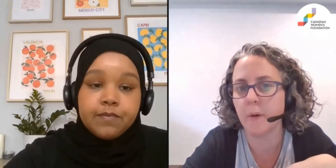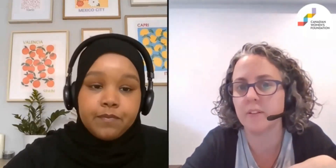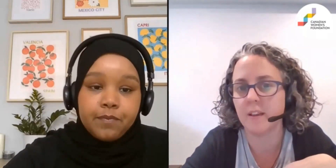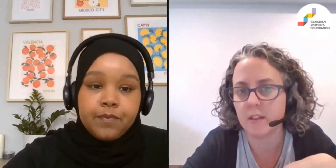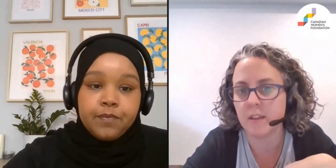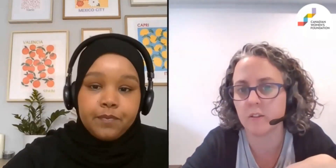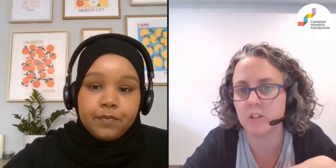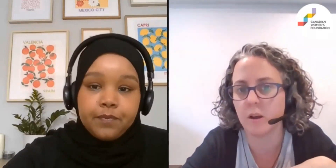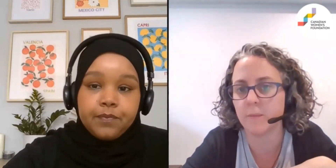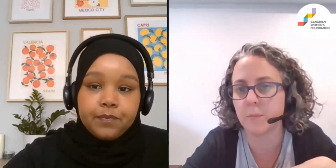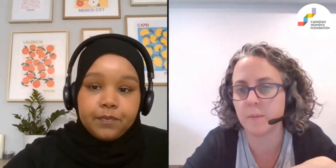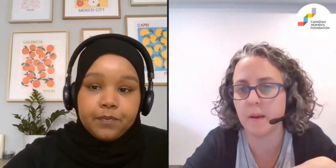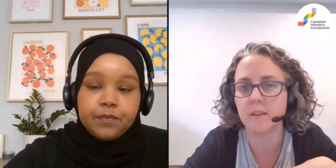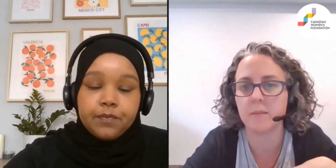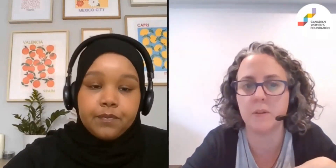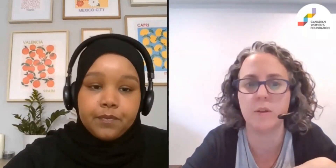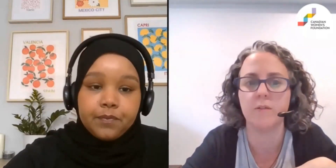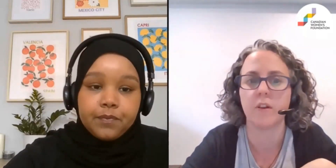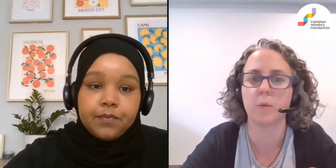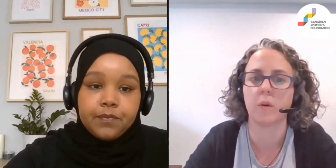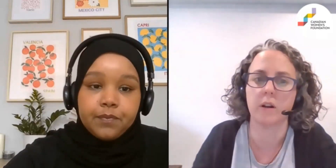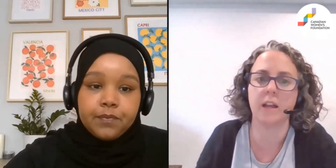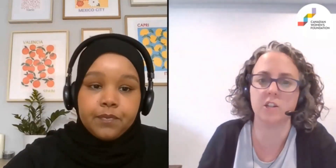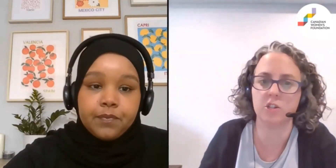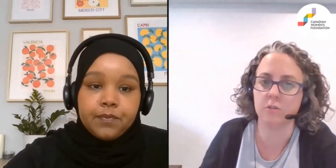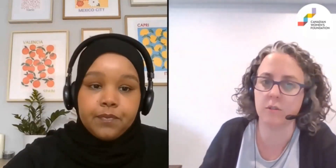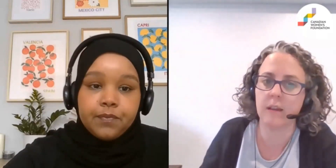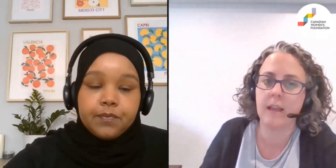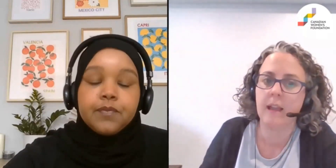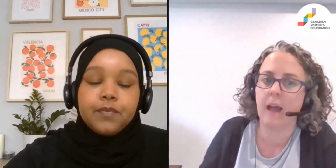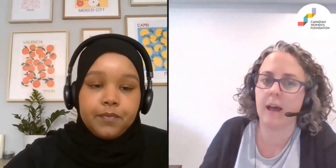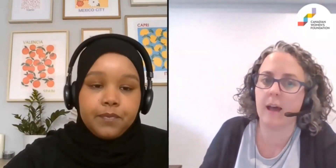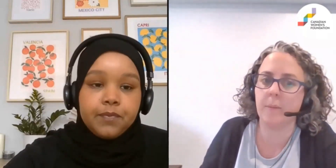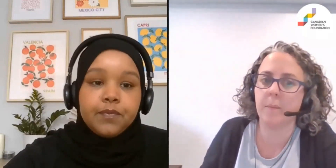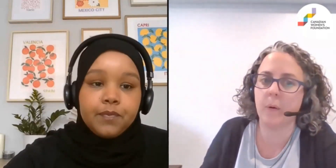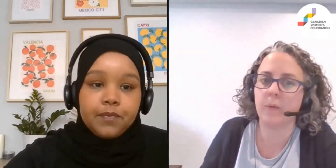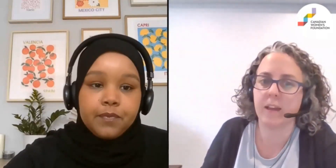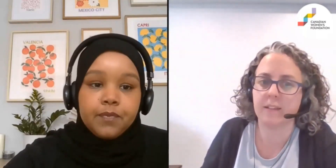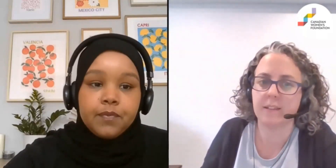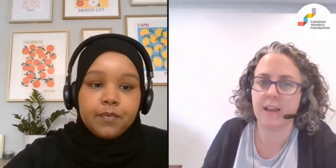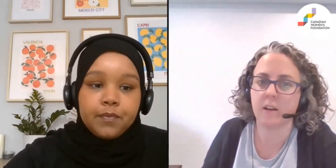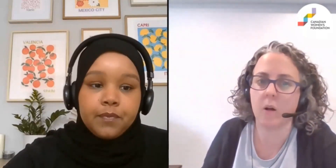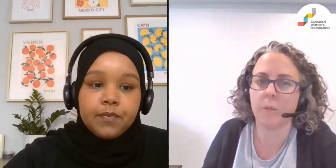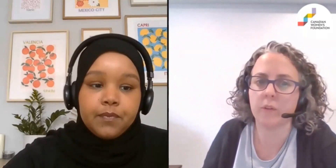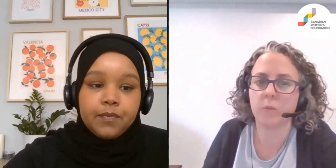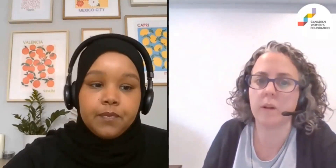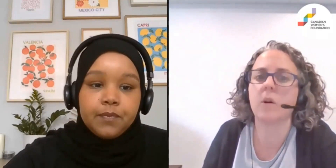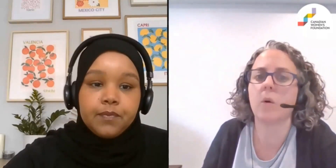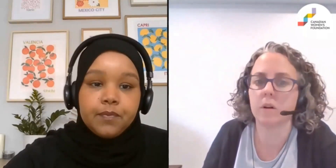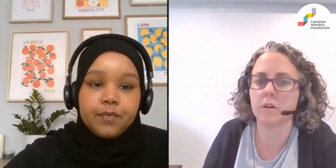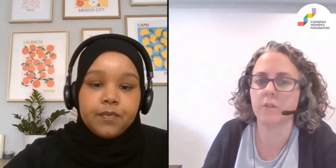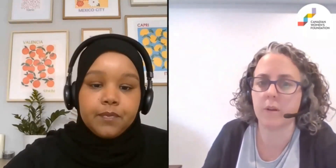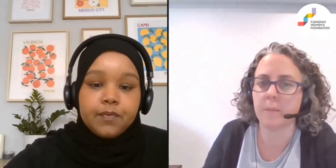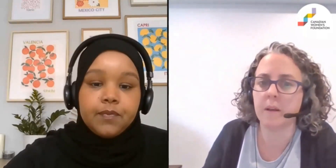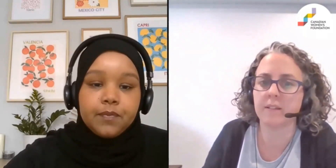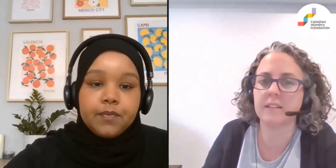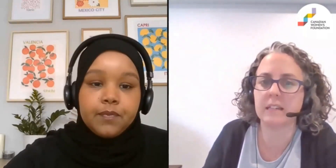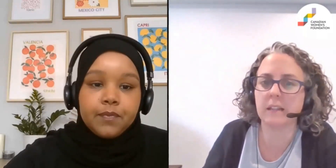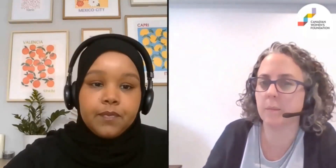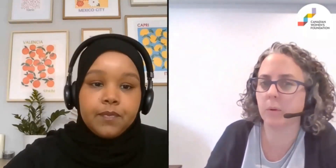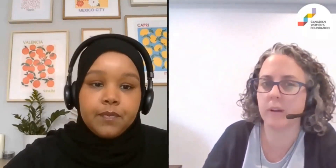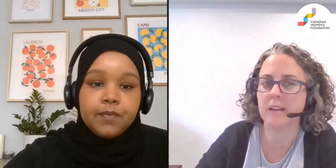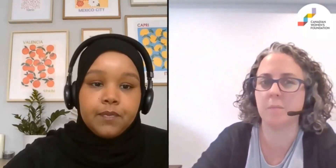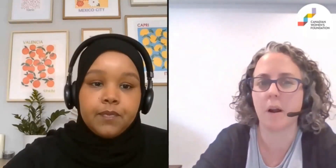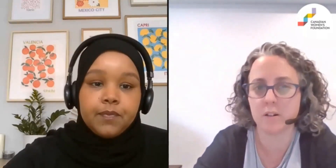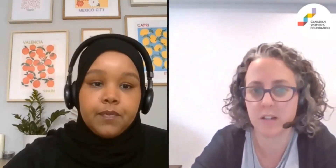averaging about 7,000 jobs per month between February and June. But with that said, almost one quarter of women are